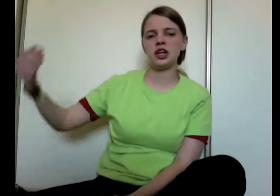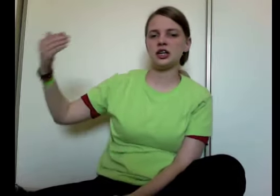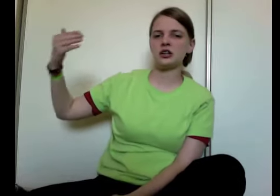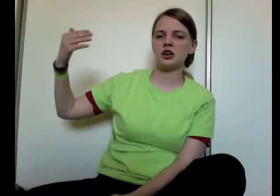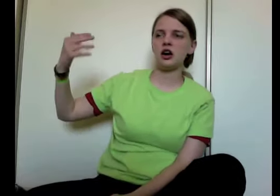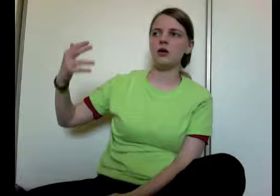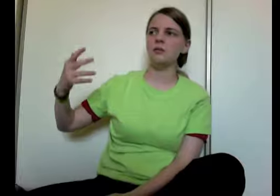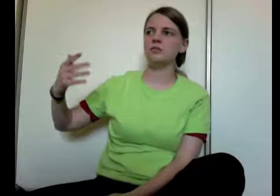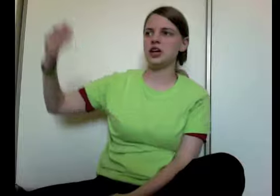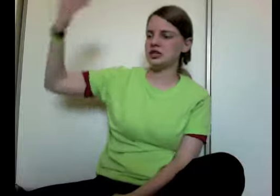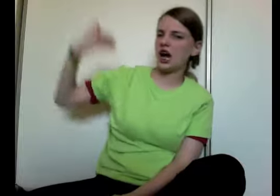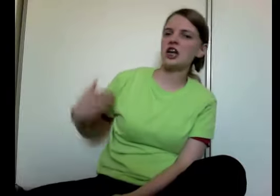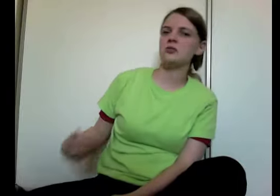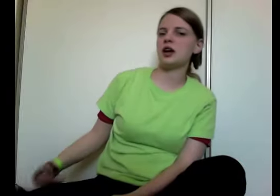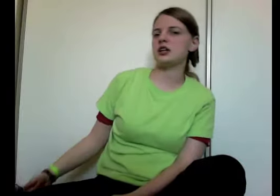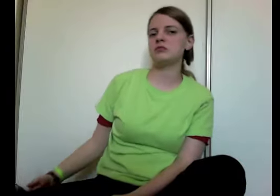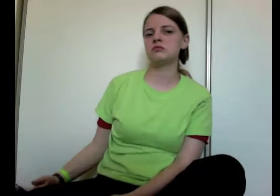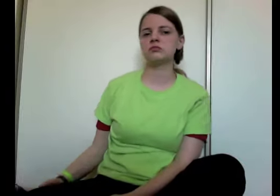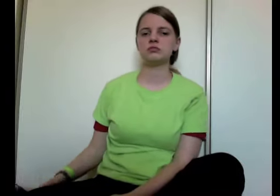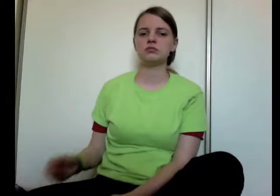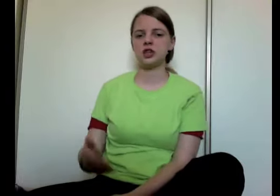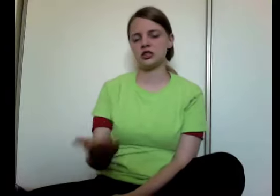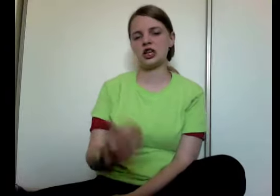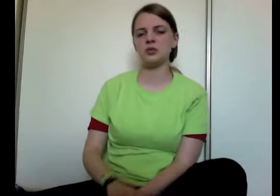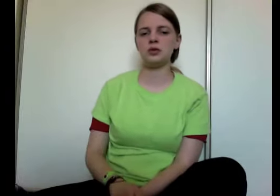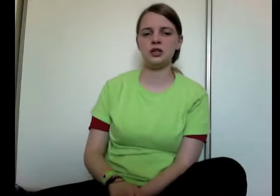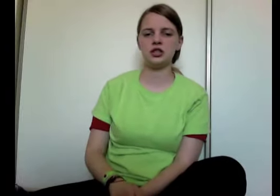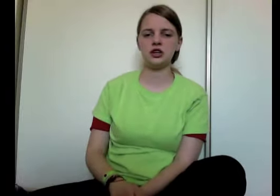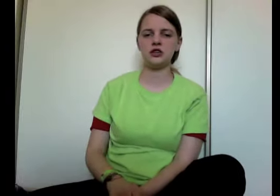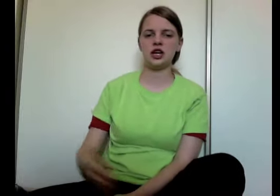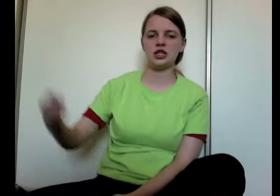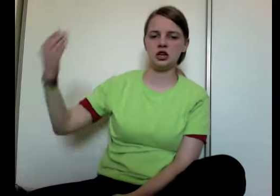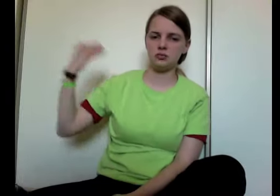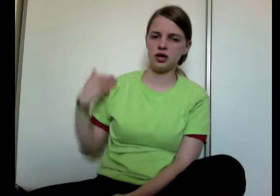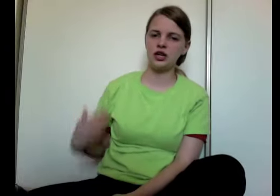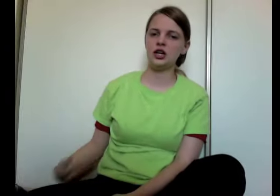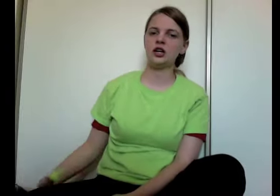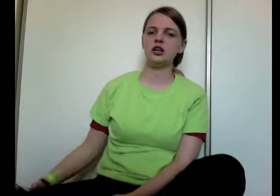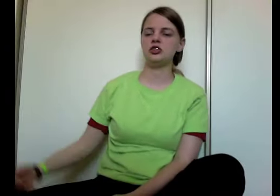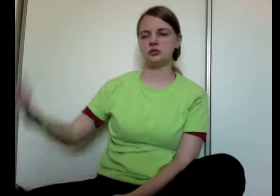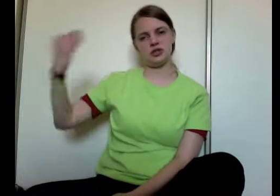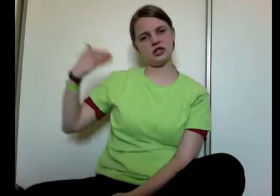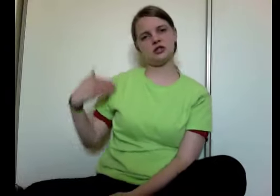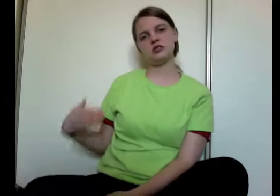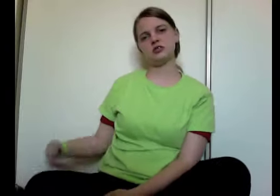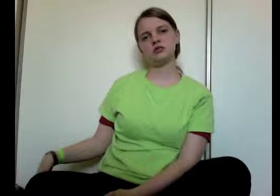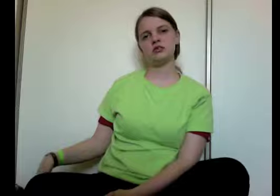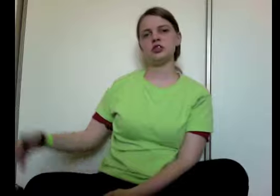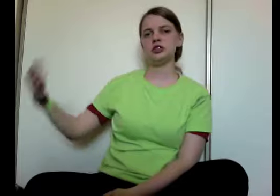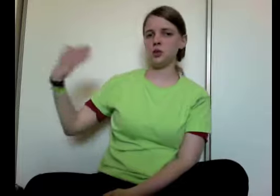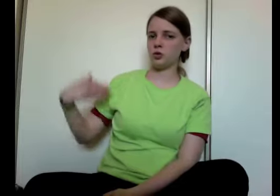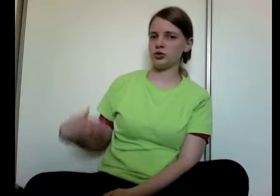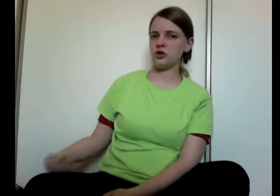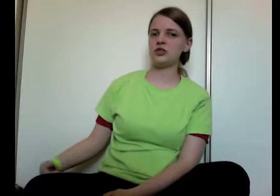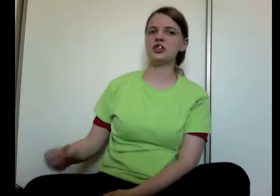like entire body. That's kind of what it means there. Hand down body. It just means this. Your whole self. Instead of just